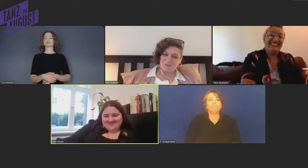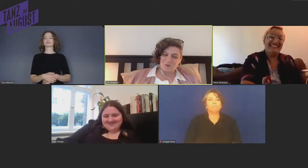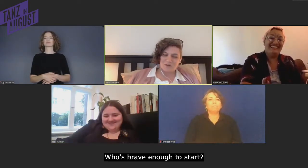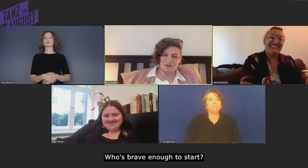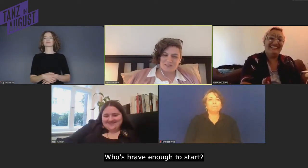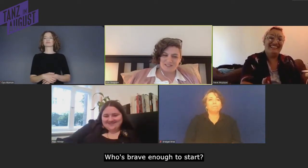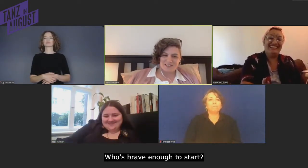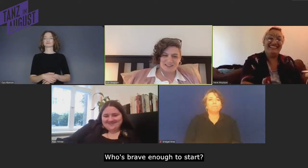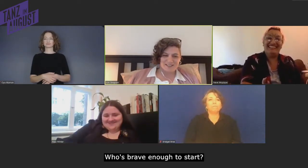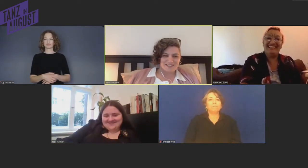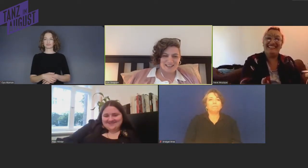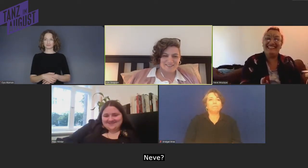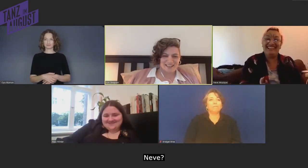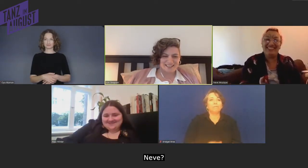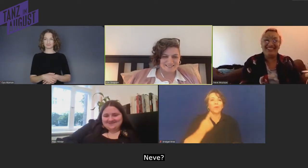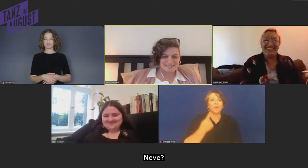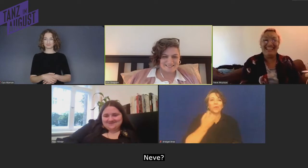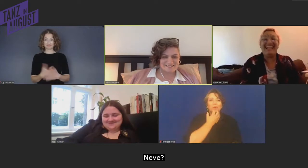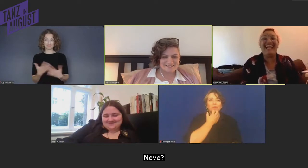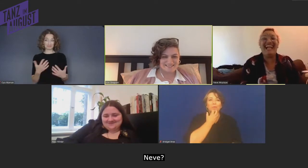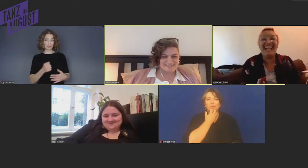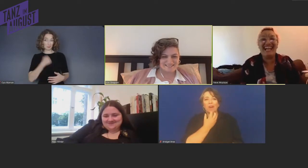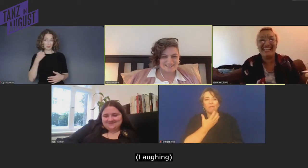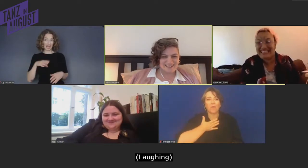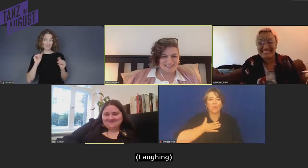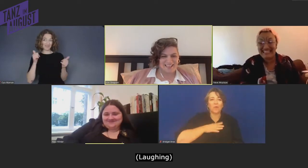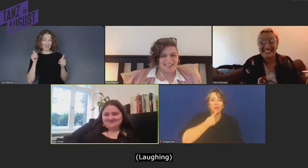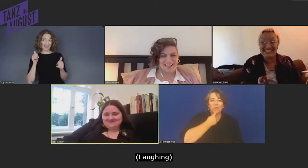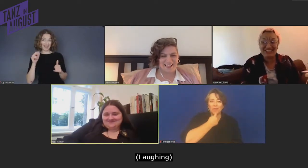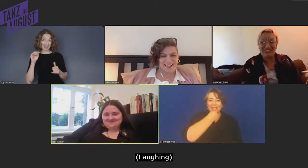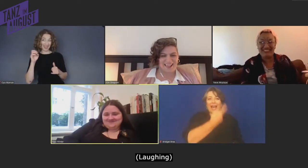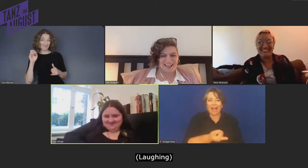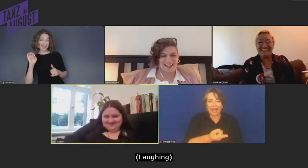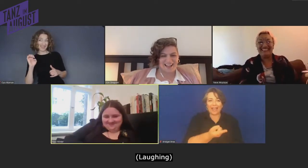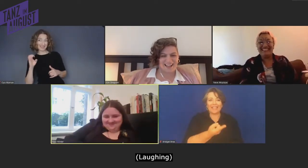Who's brave enough to start? Neve? It's